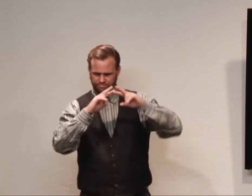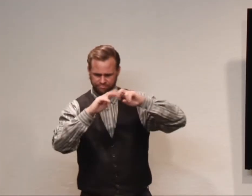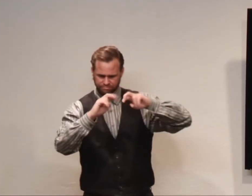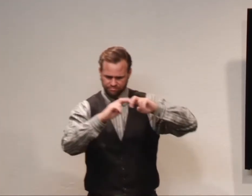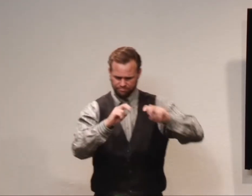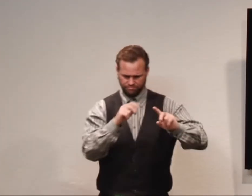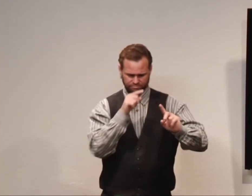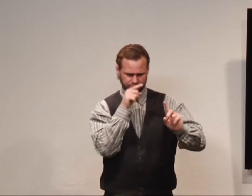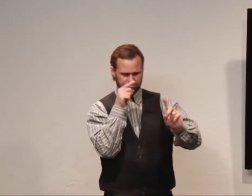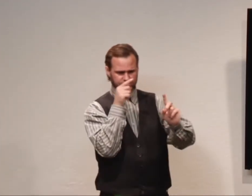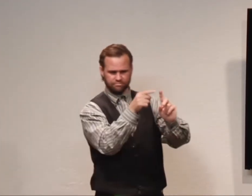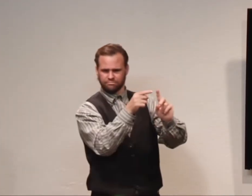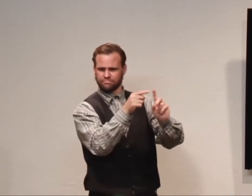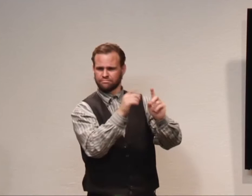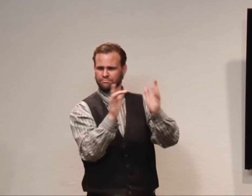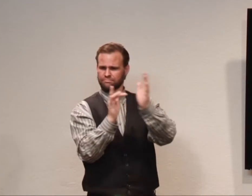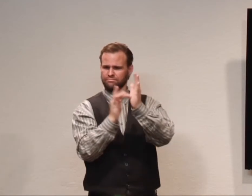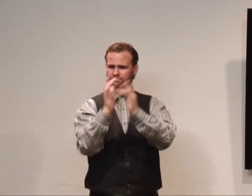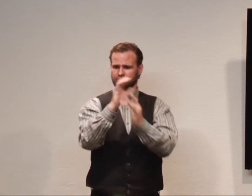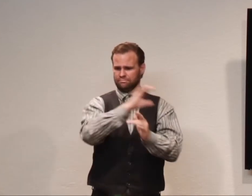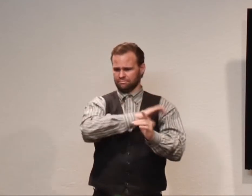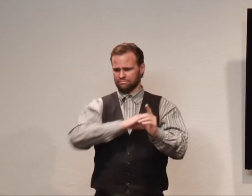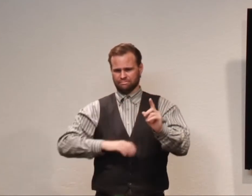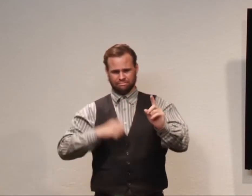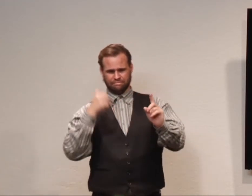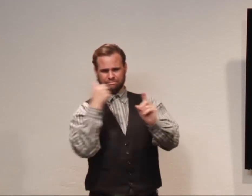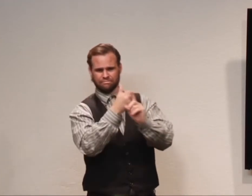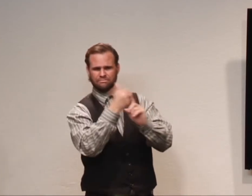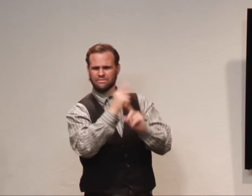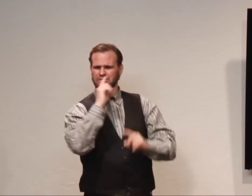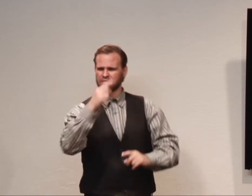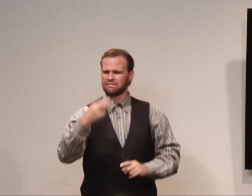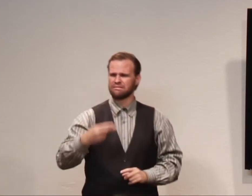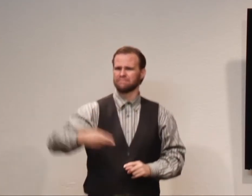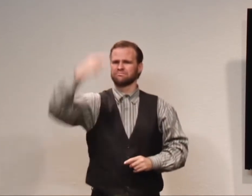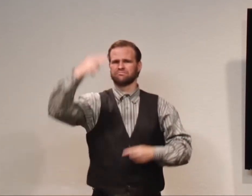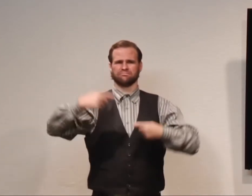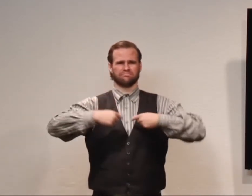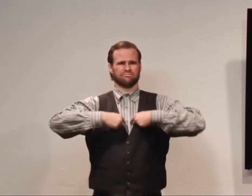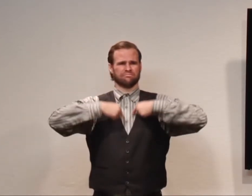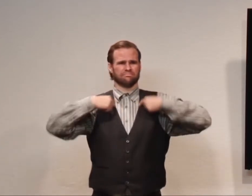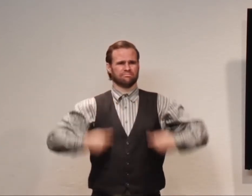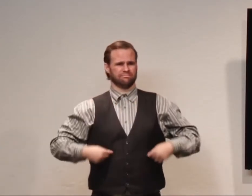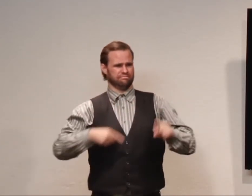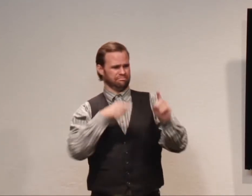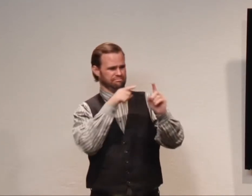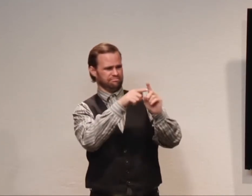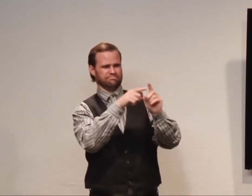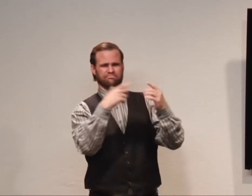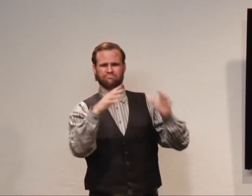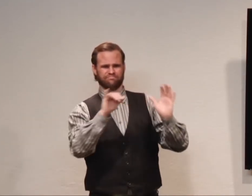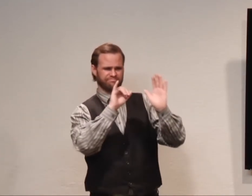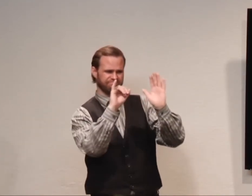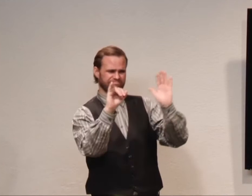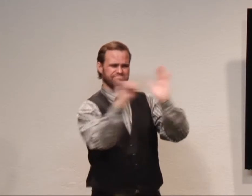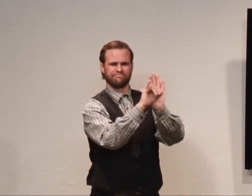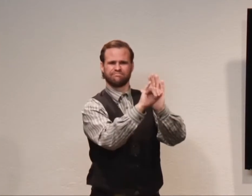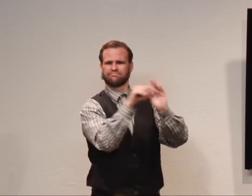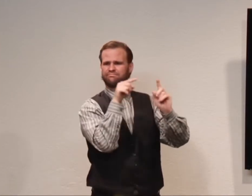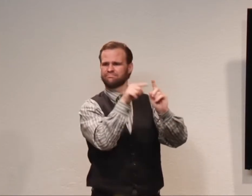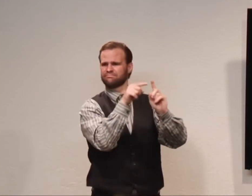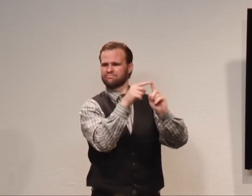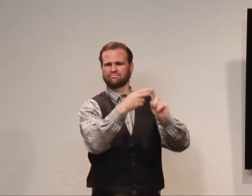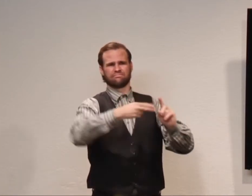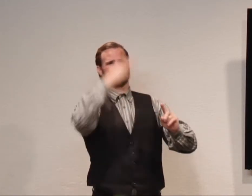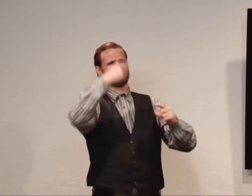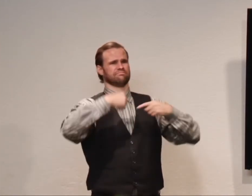So now we're going to go ahead and we're going to study about Jesus Christ, our high priest. And we see this In the book of Hebrews in